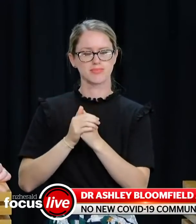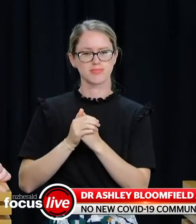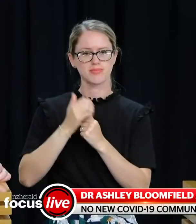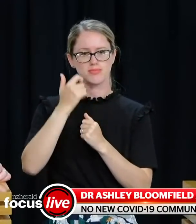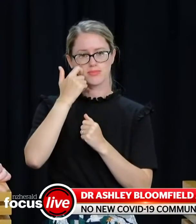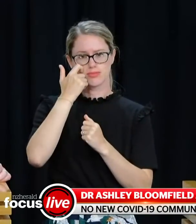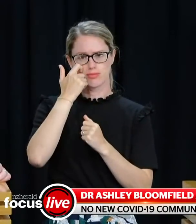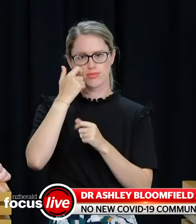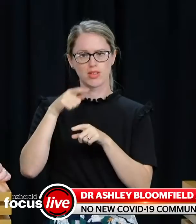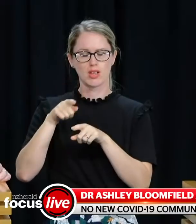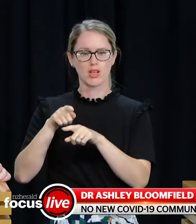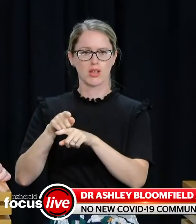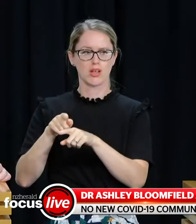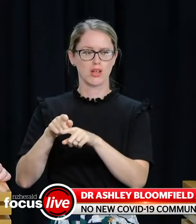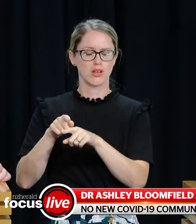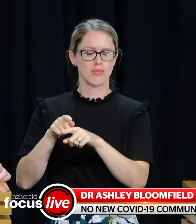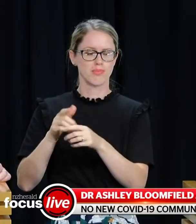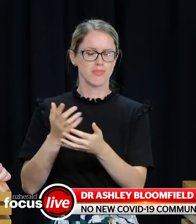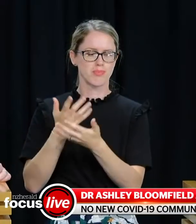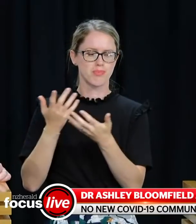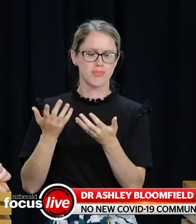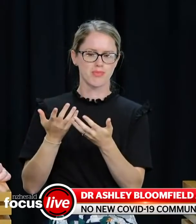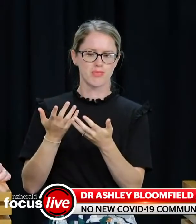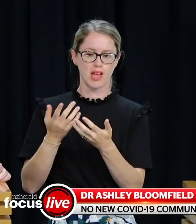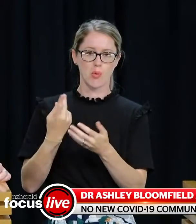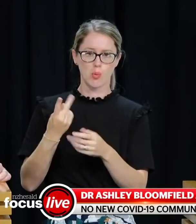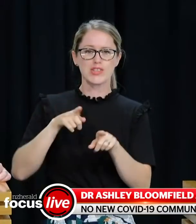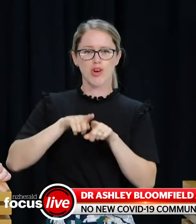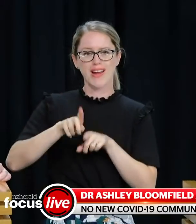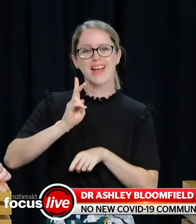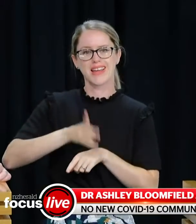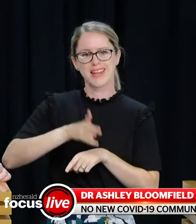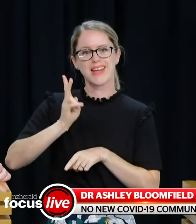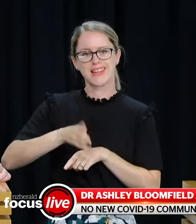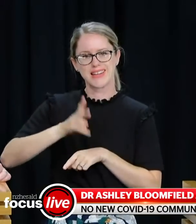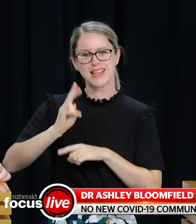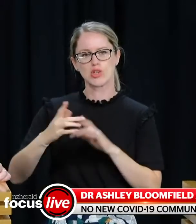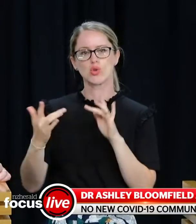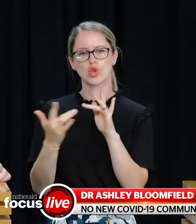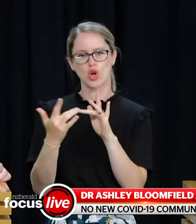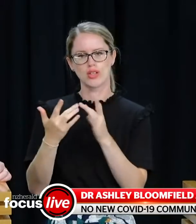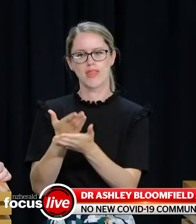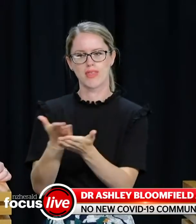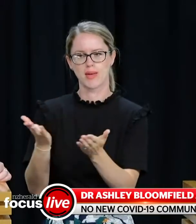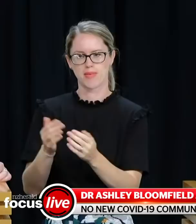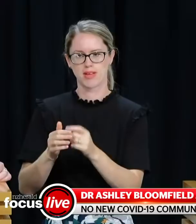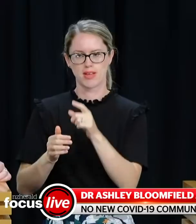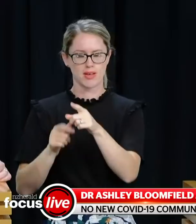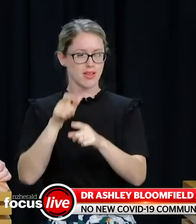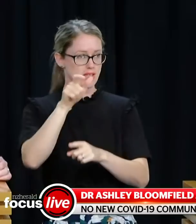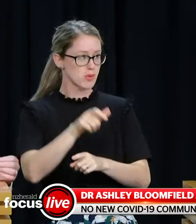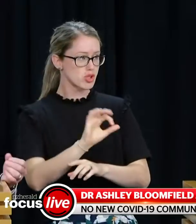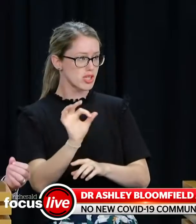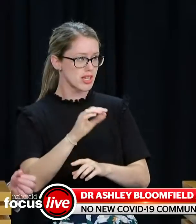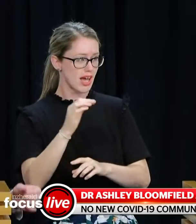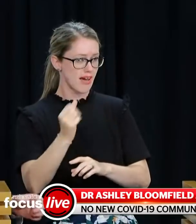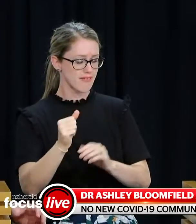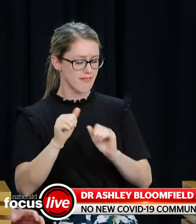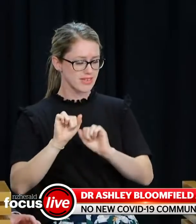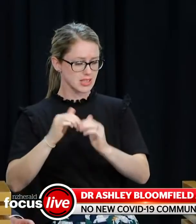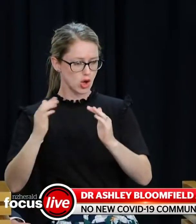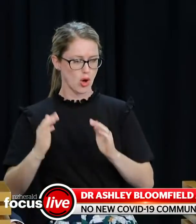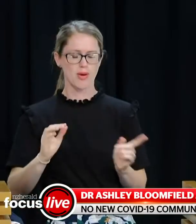not that there were not repeated attempts made through a range of channels to contact these families. Have a home visit, is what you're saying. In this